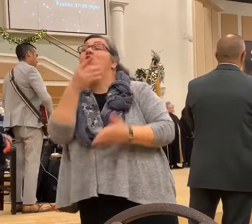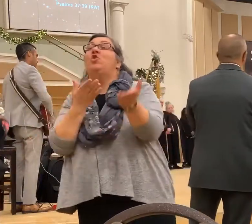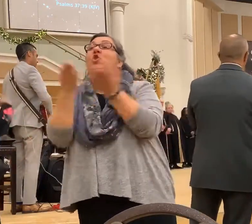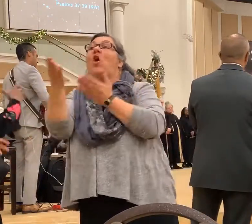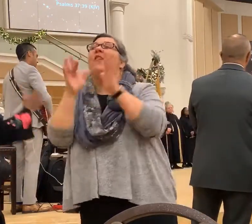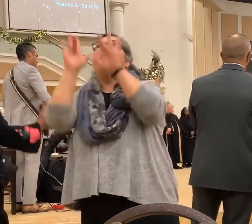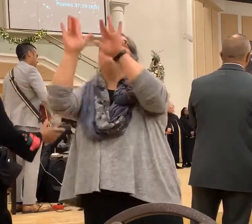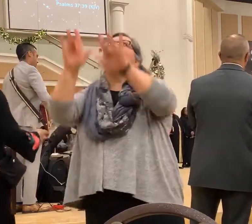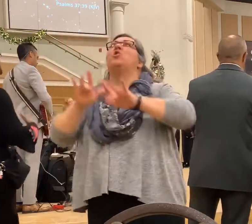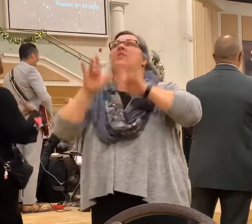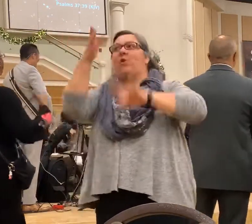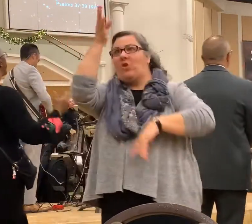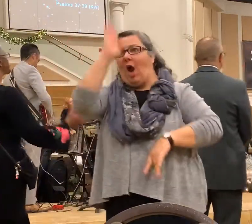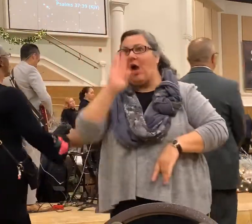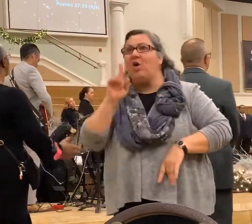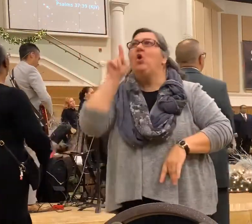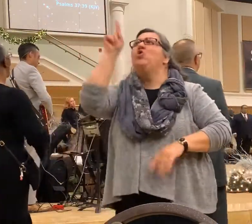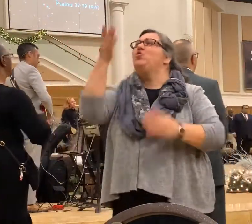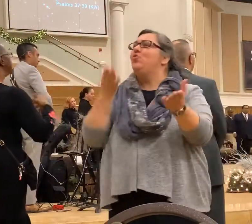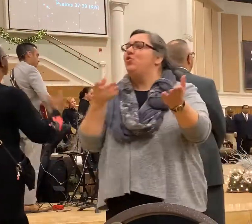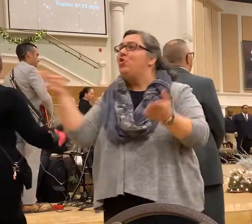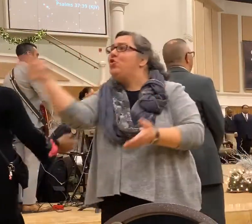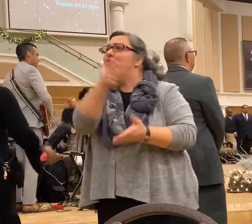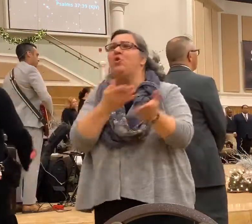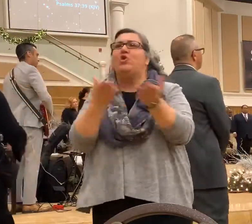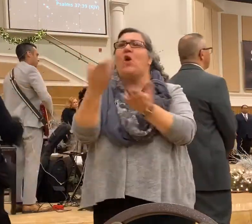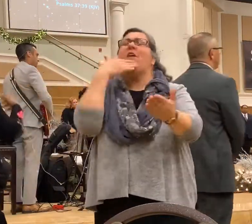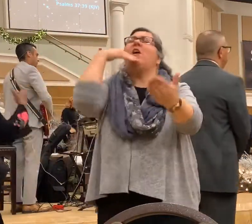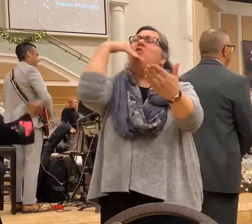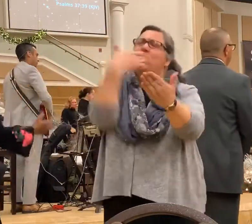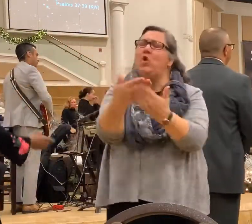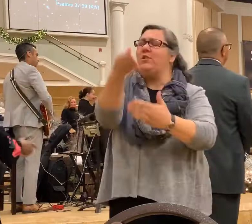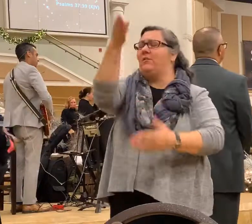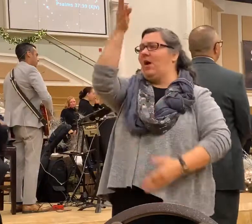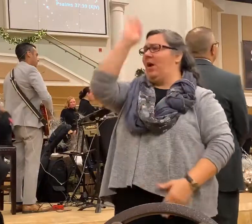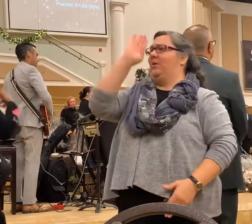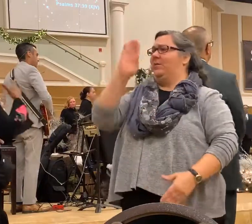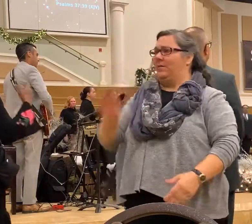serve a loving God. You serve a good God.